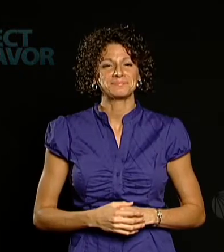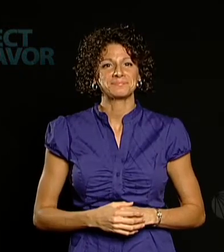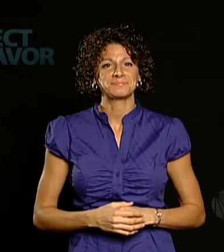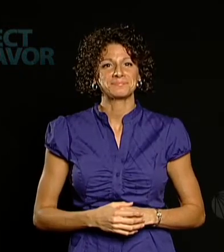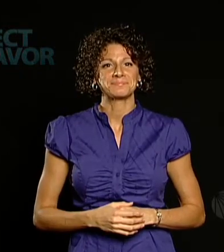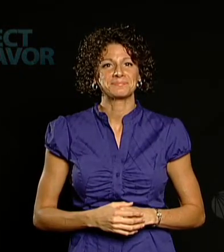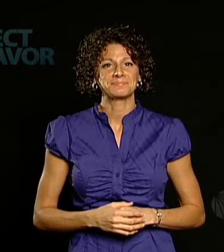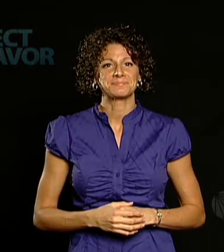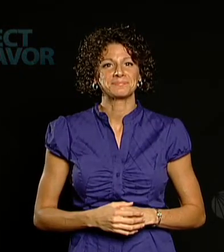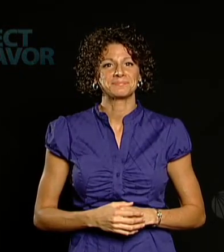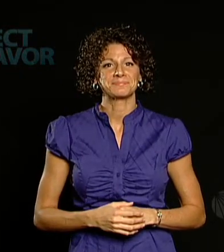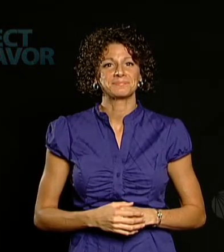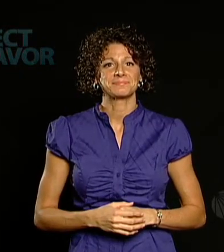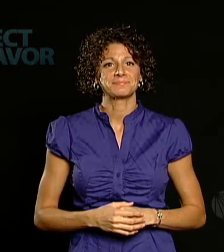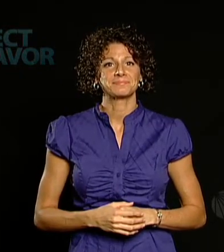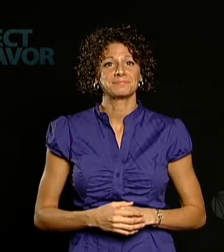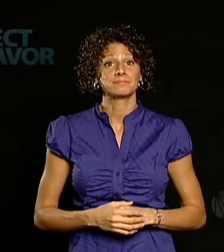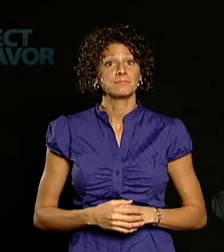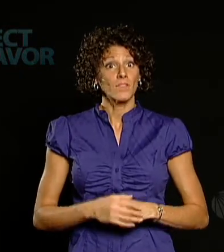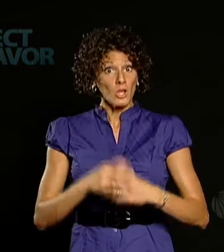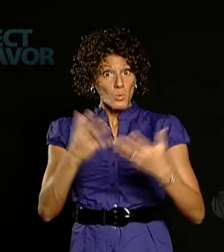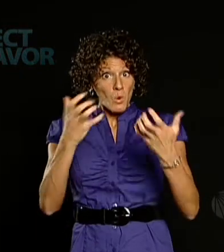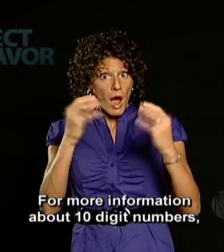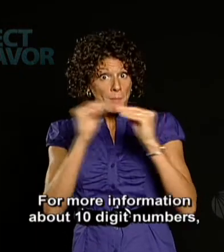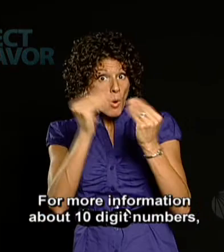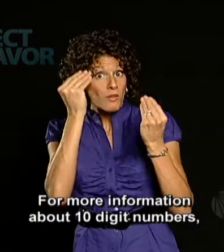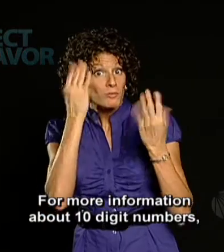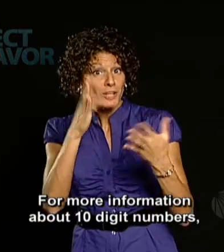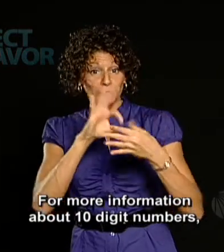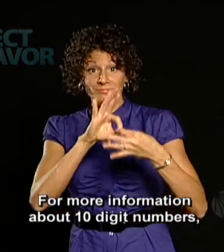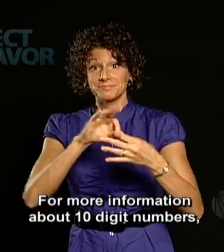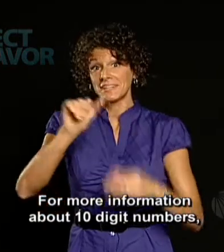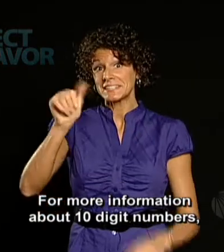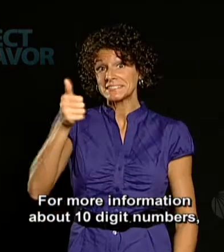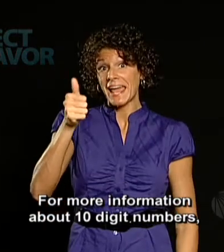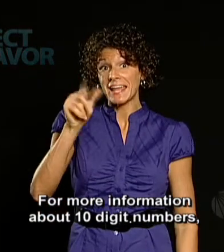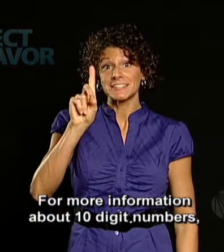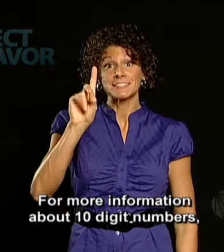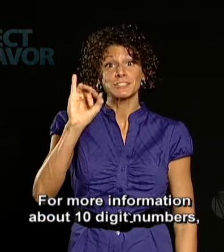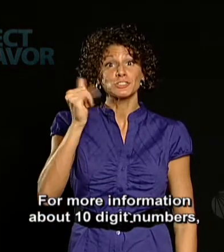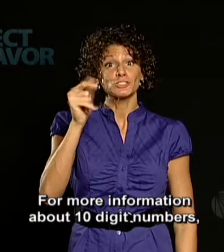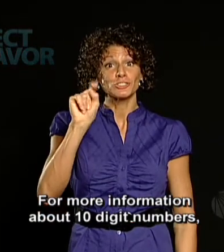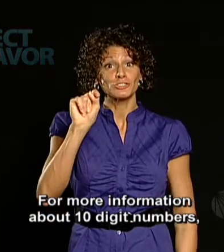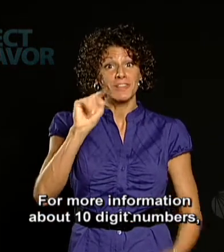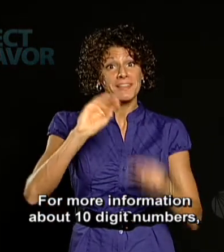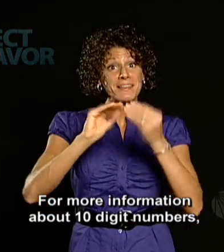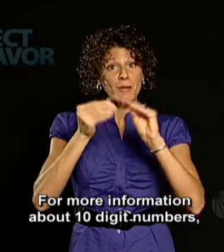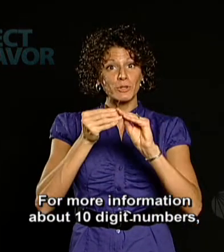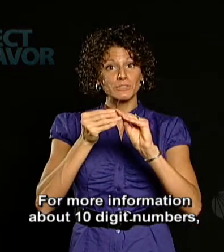For more information about 10-digit numbers, please contact the Project Endeavor Contact